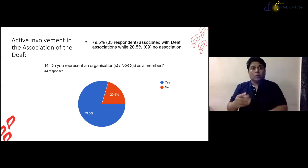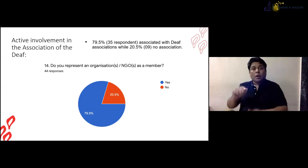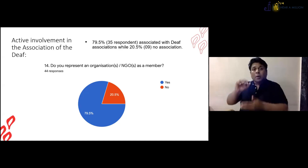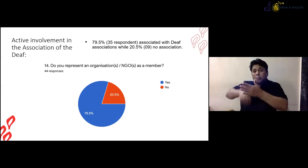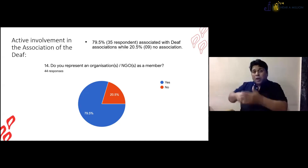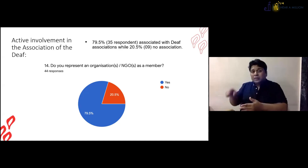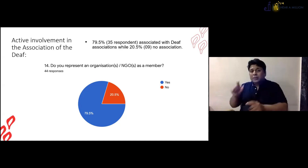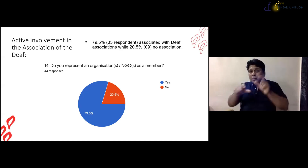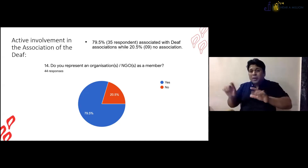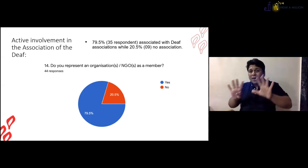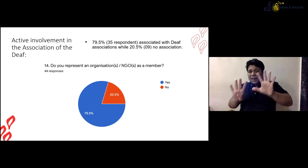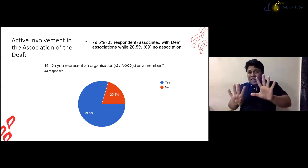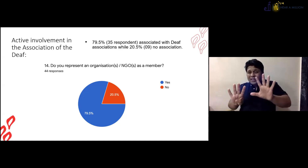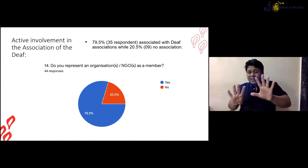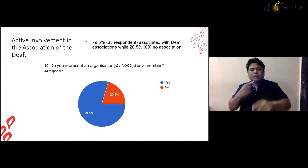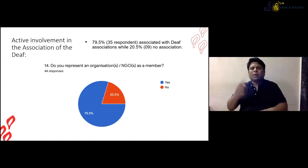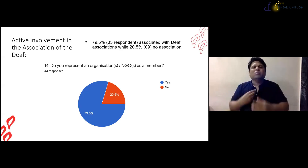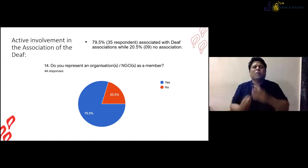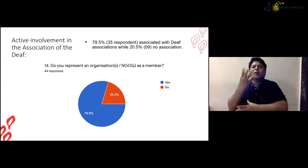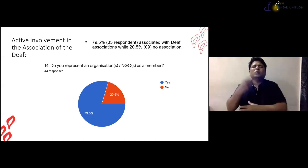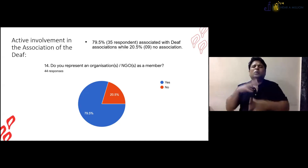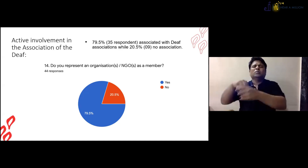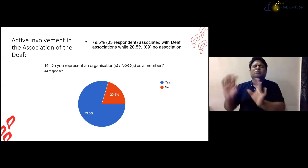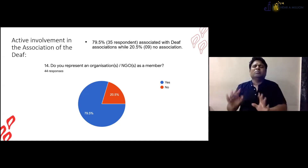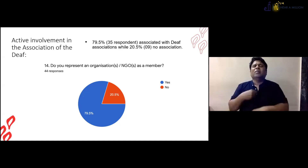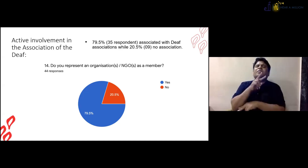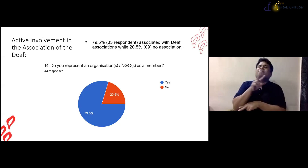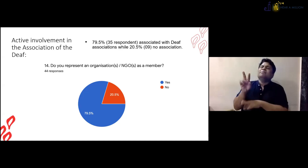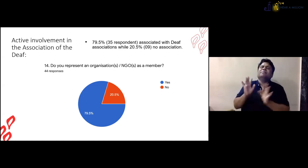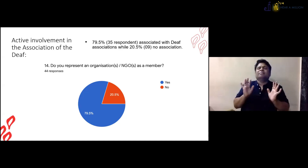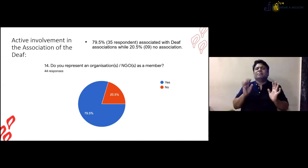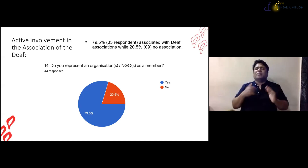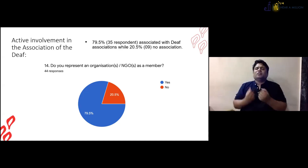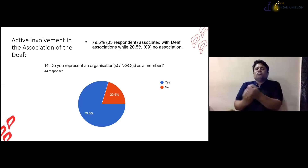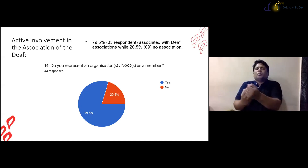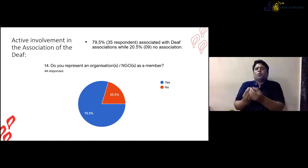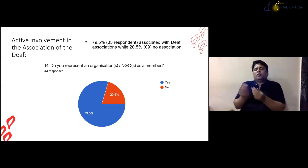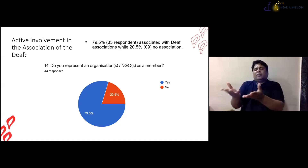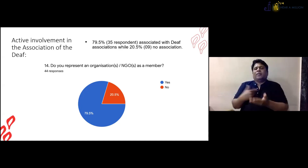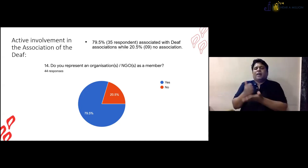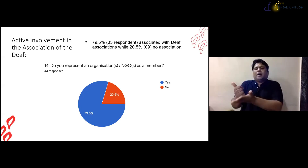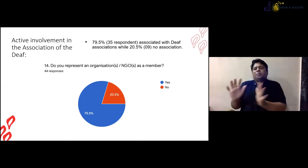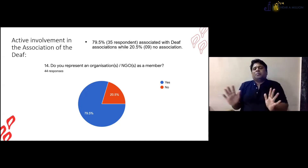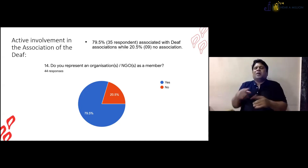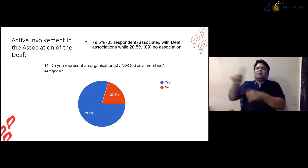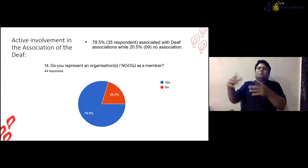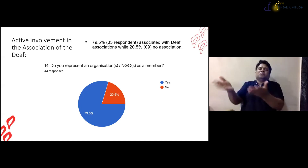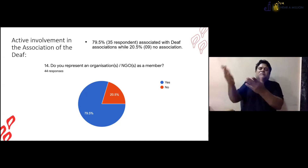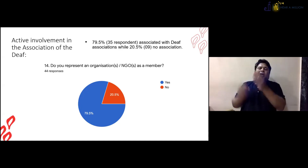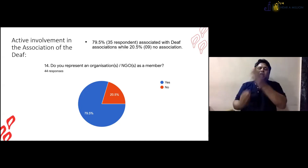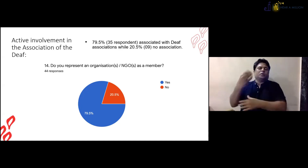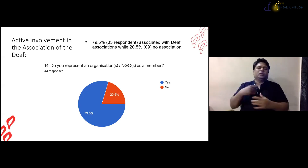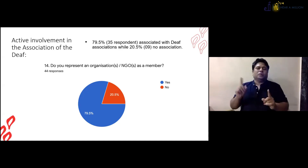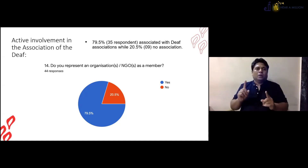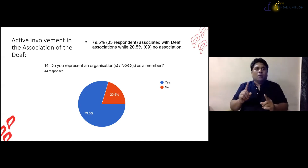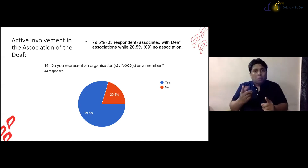own organization, etc. And 9 people said that they're not part of any association, or they're just supporters and provide back